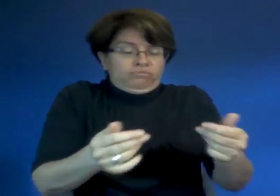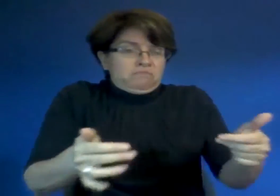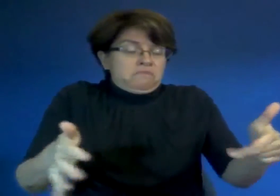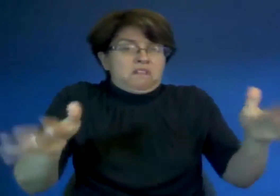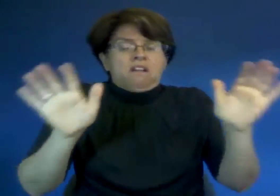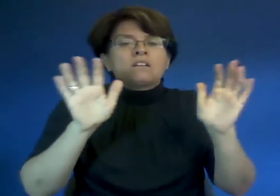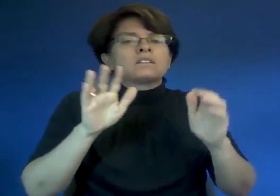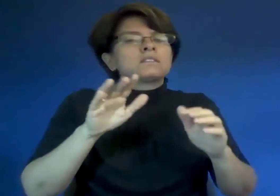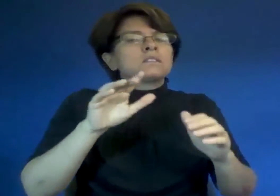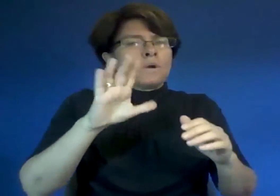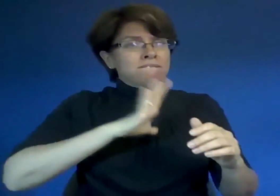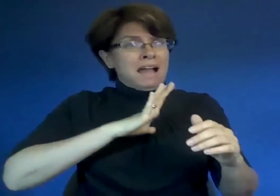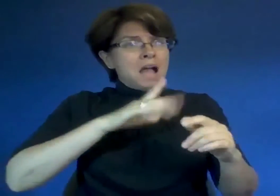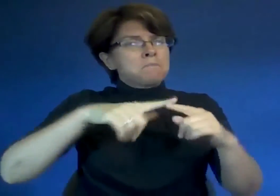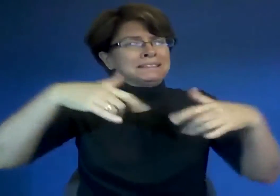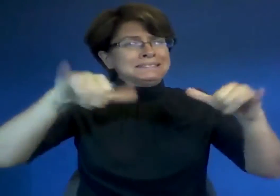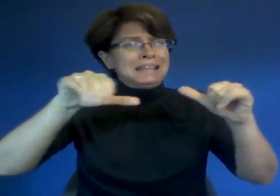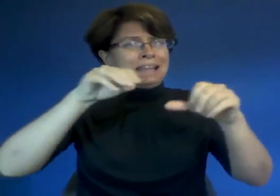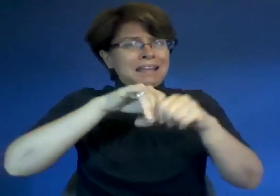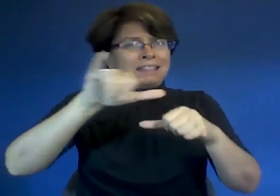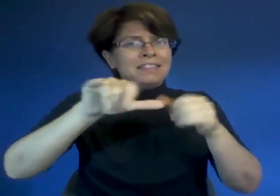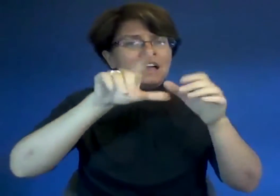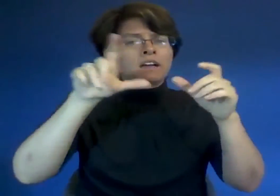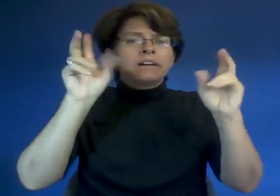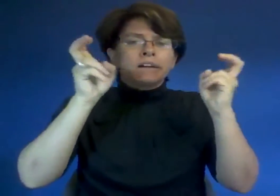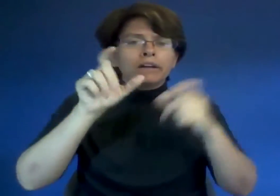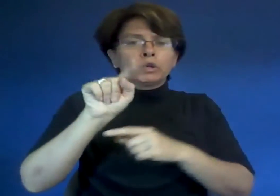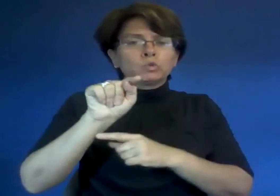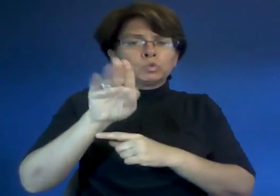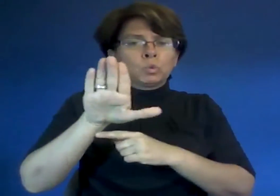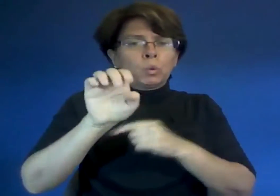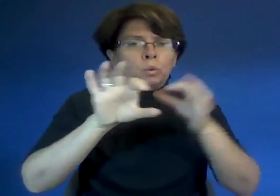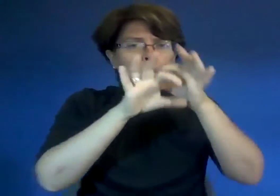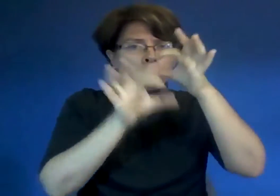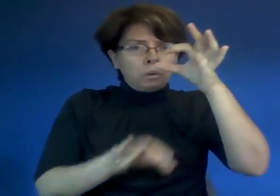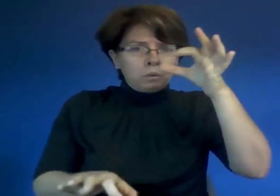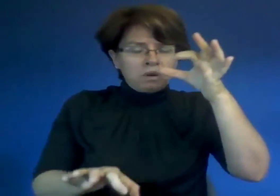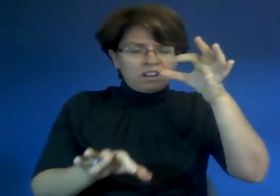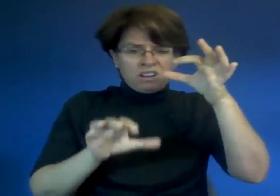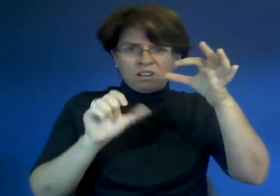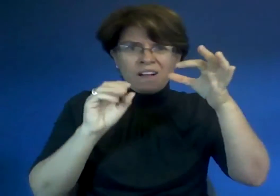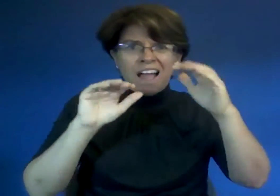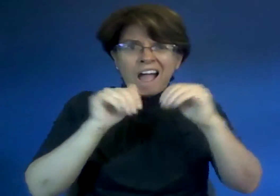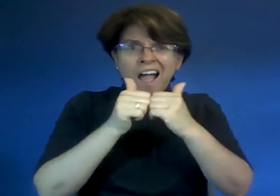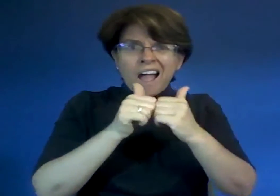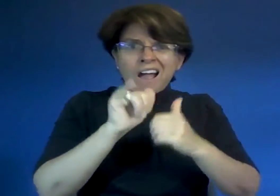tube actually across a few layers of tissues and into your bloodstream where they can be transported.